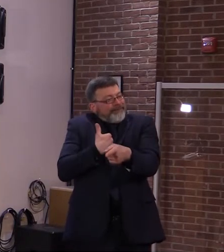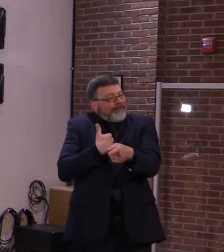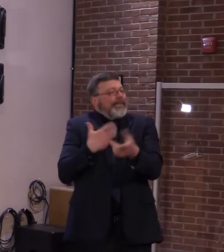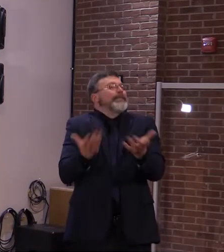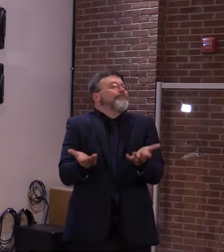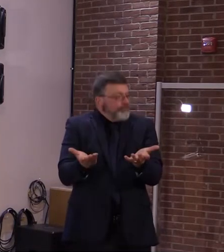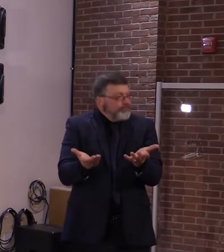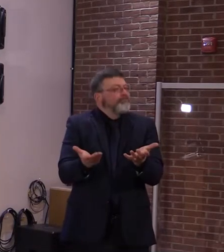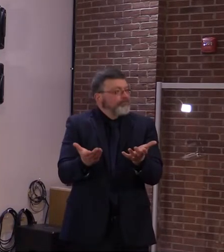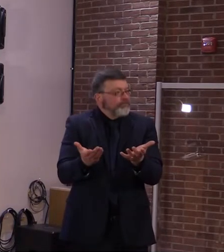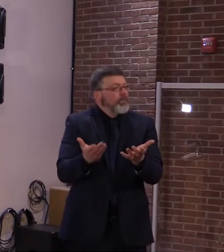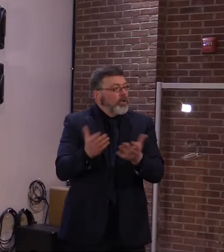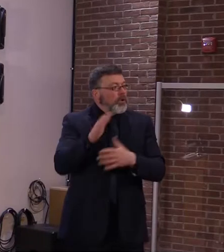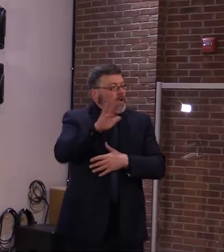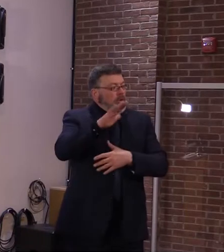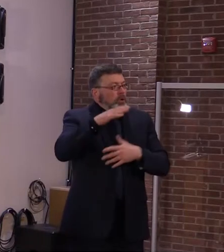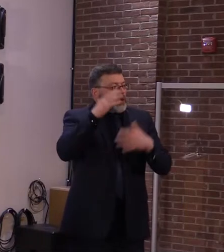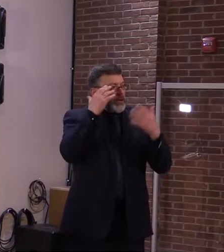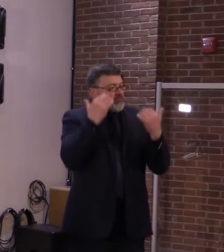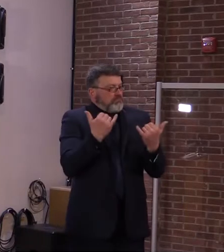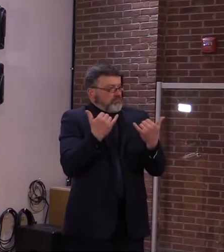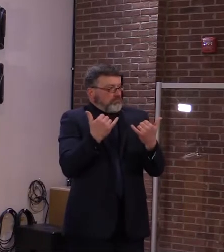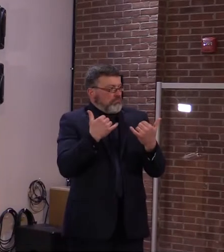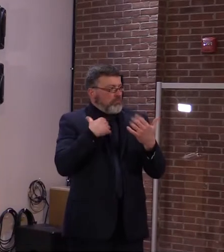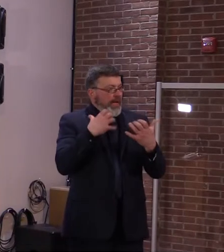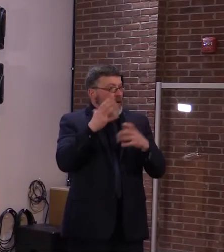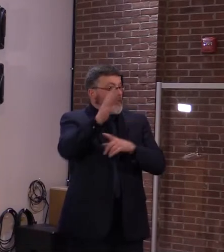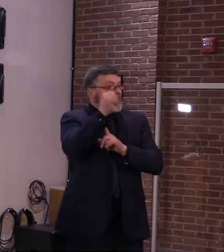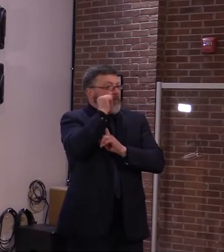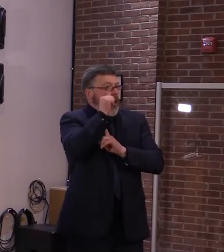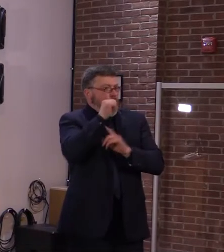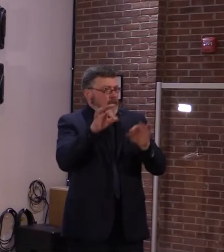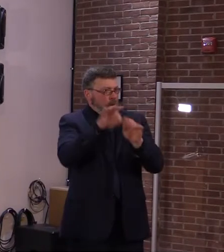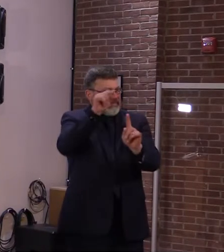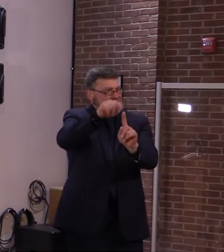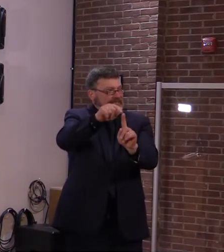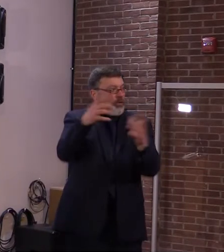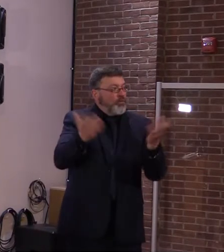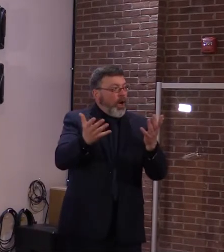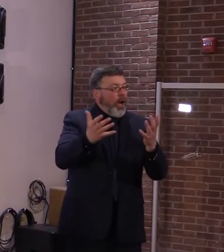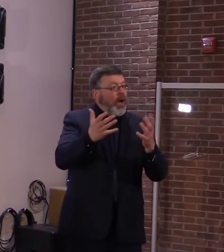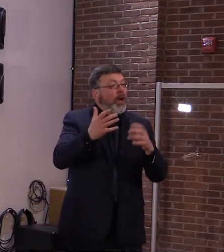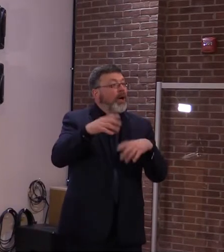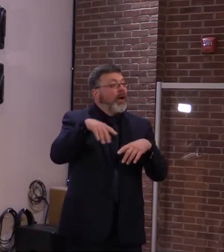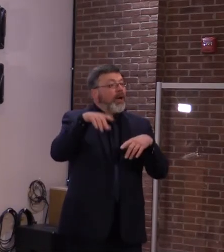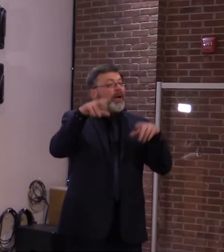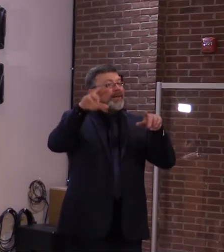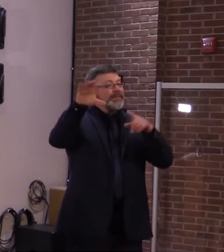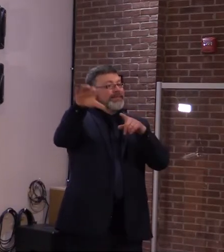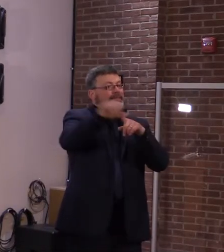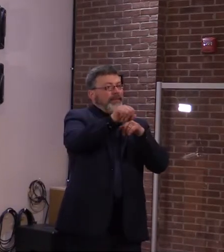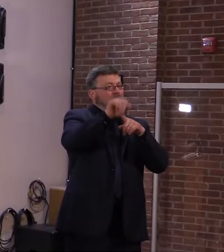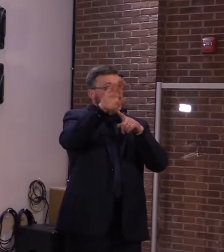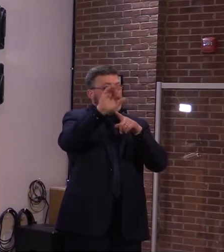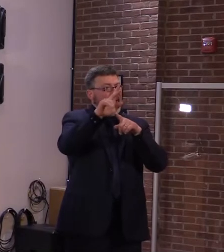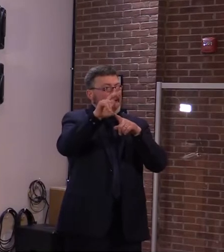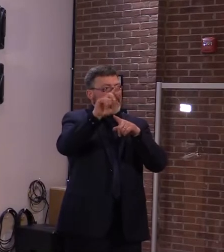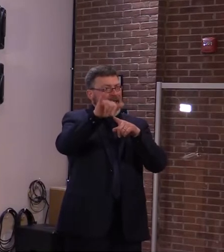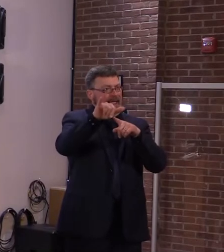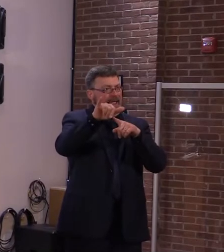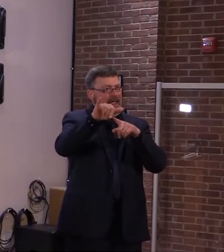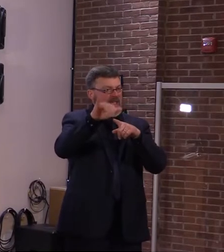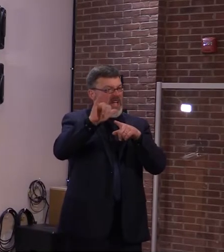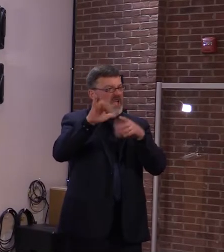tomorrow is Take Back Day, something we made a big deal of many times in the past, and I don't want it